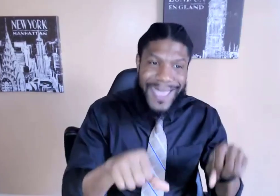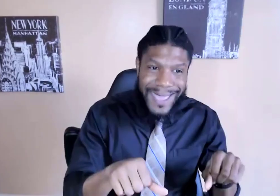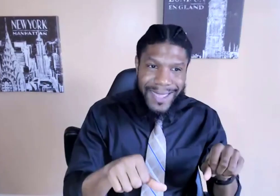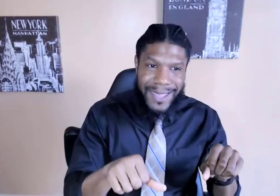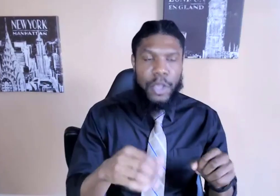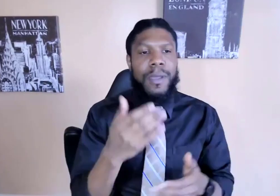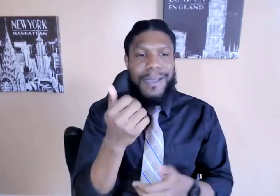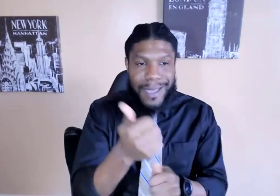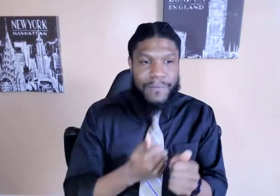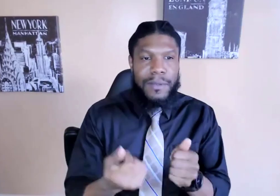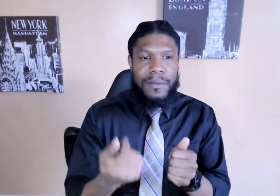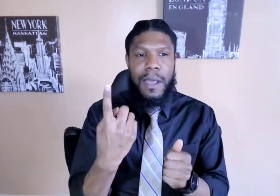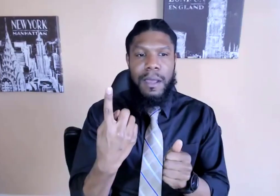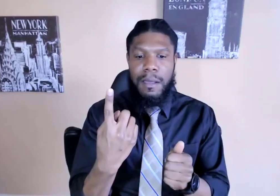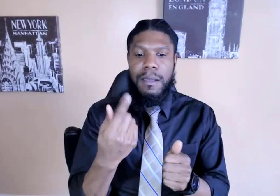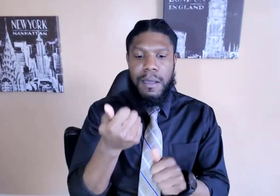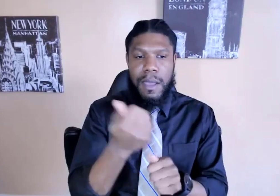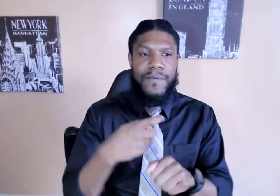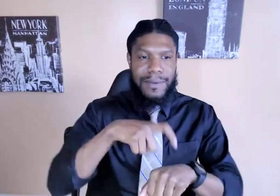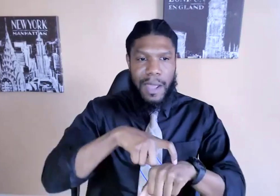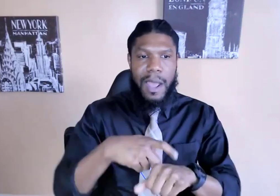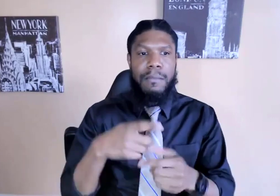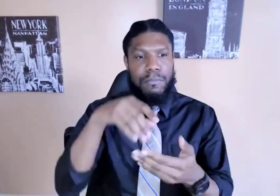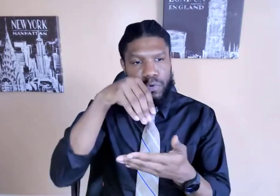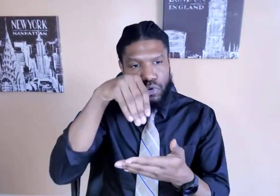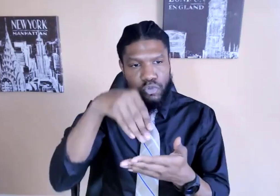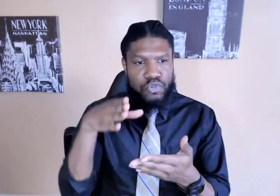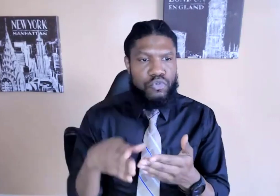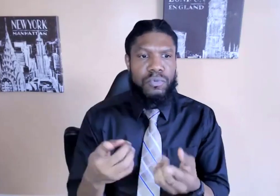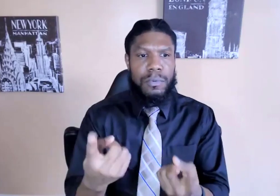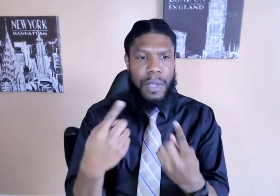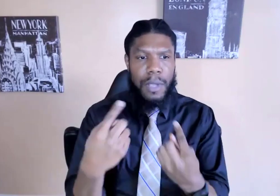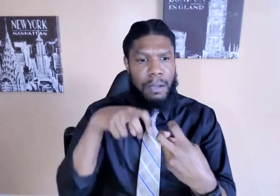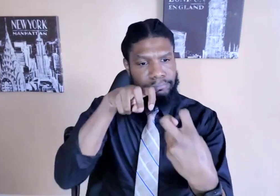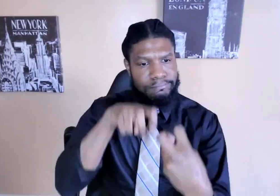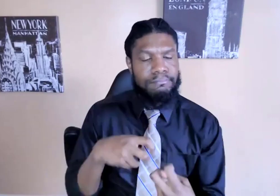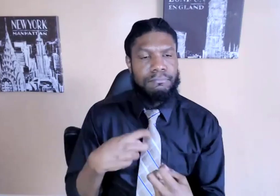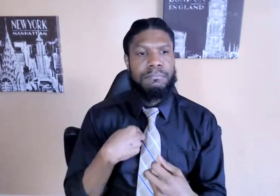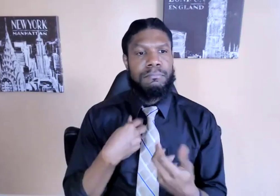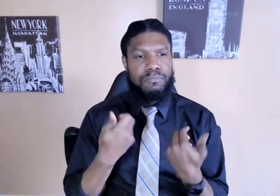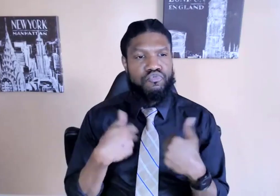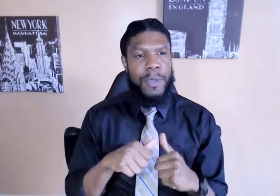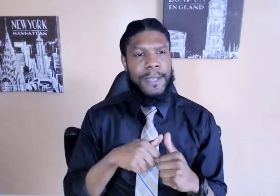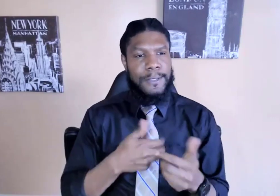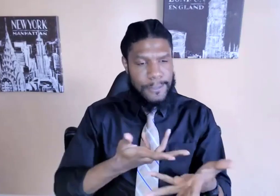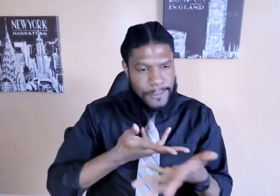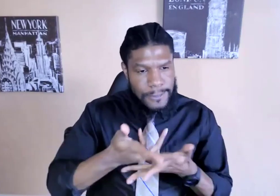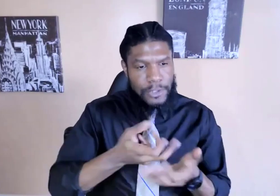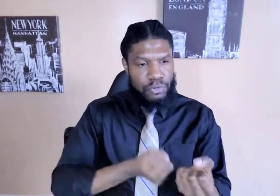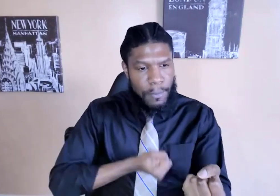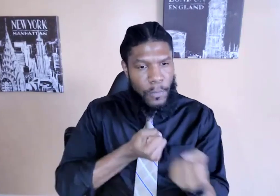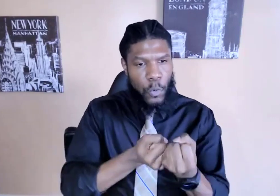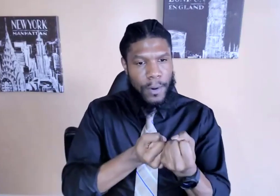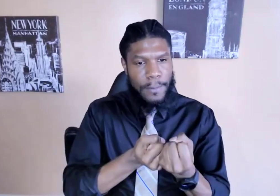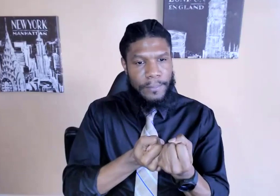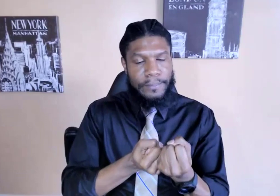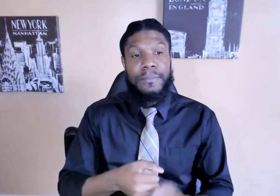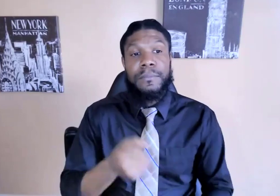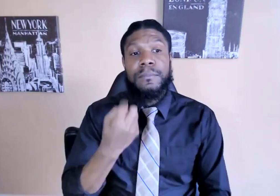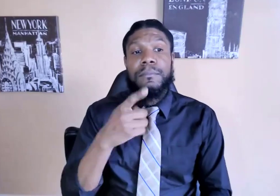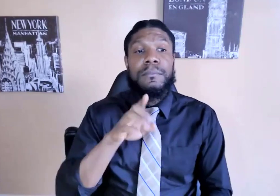I have such students that I'm working with, just to create that supportive space. Their writing